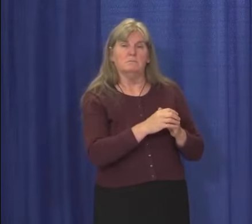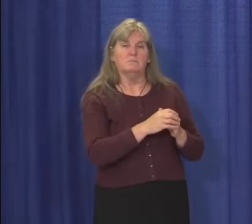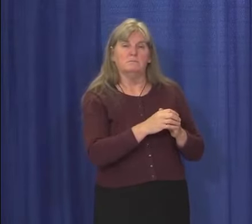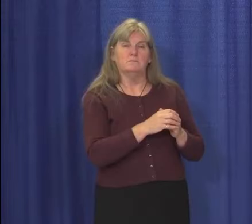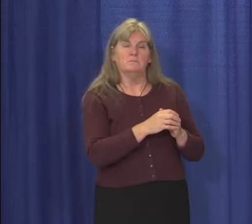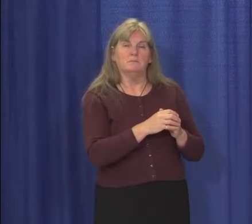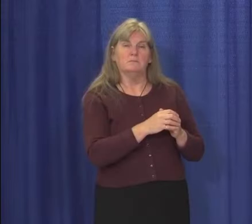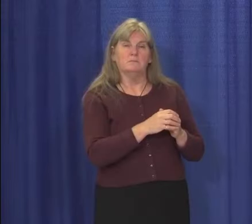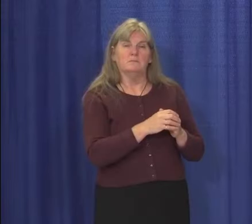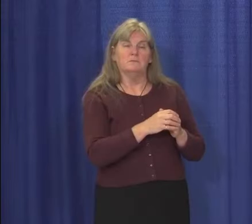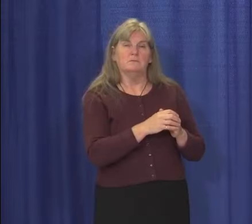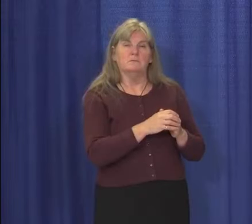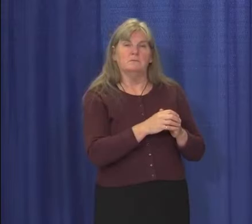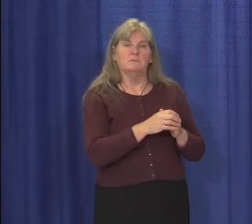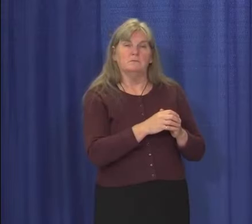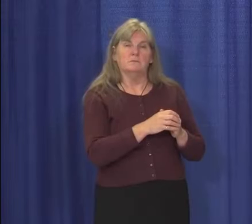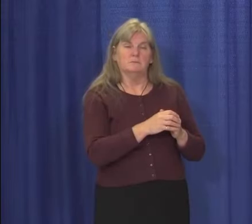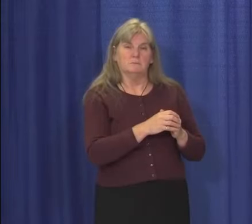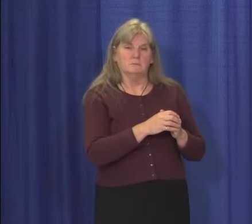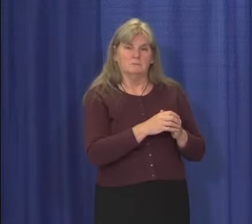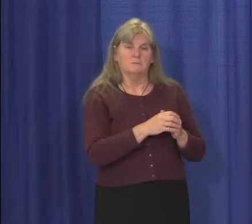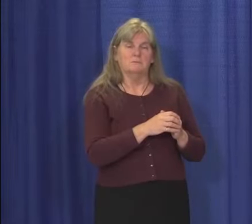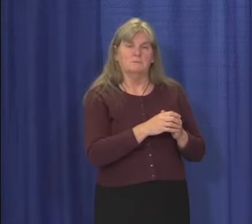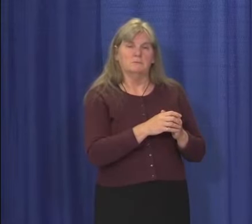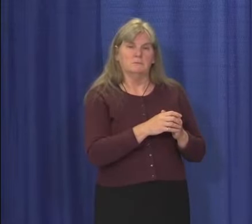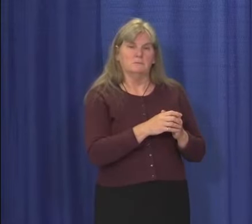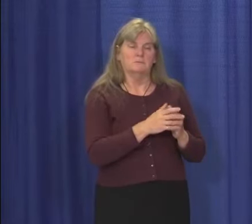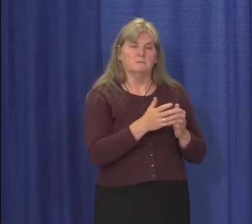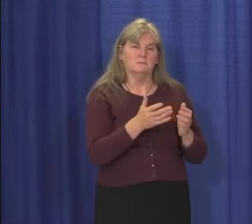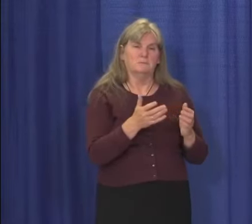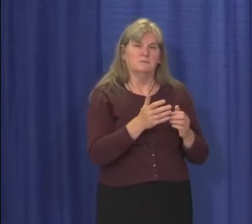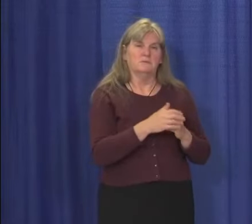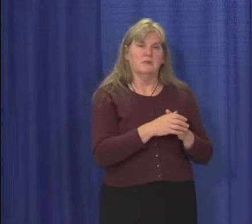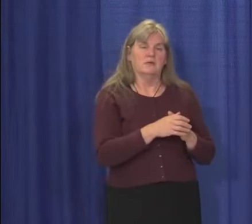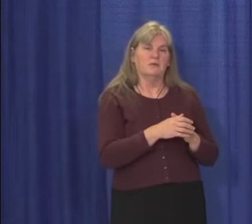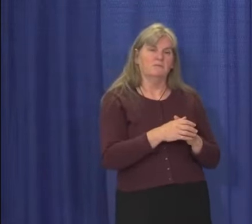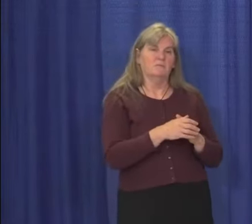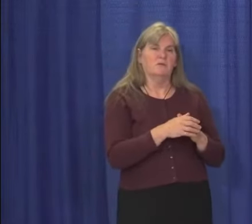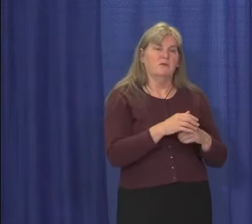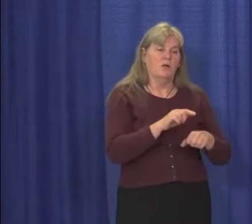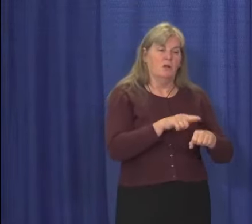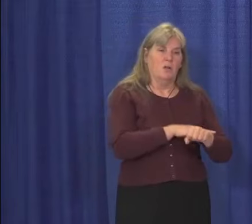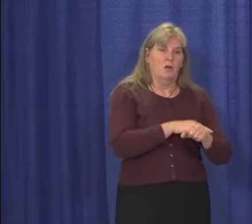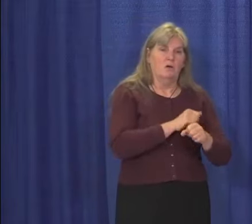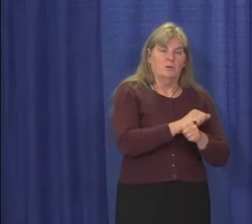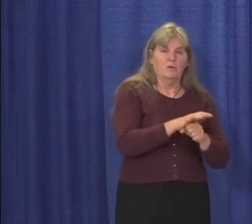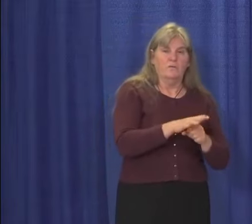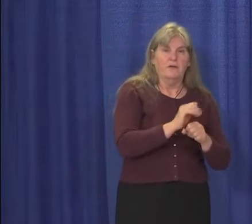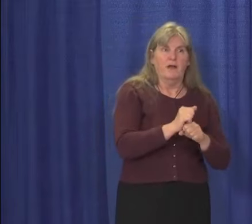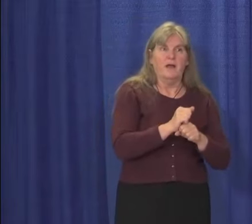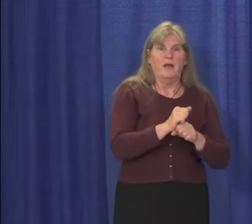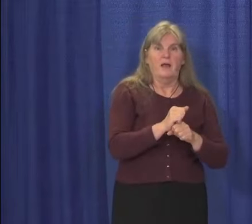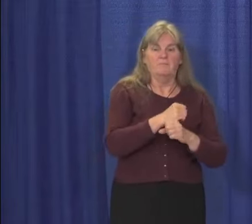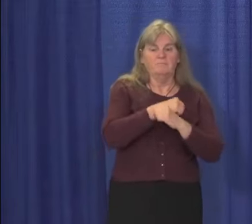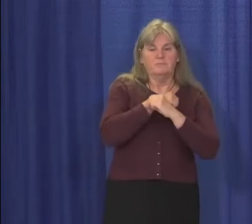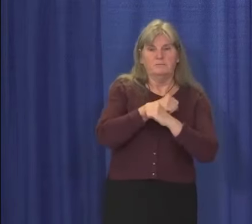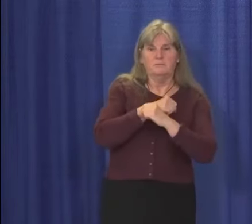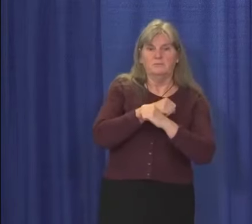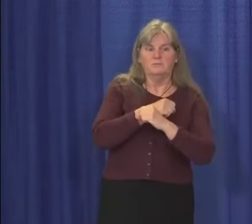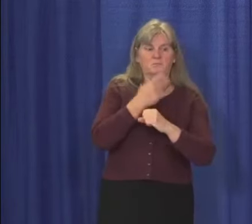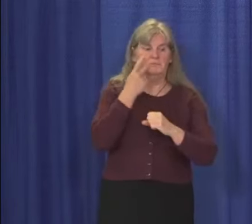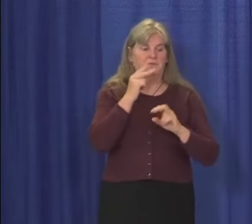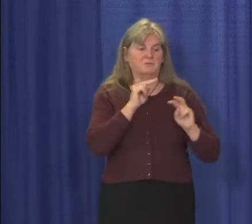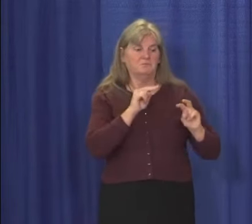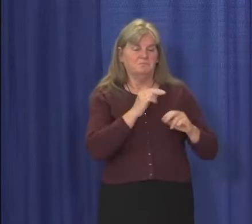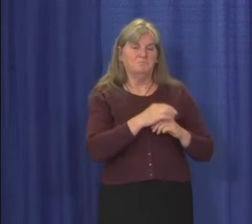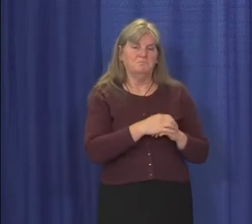relationship between immune status and ongoing presence of symptoms. Thank you. And now we will